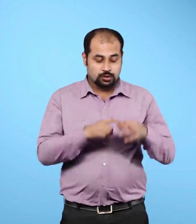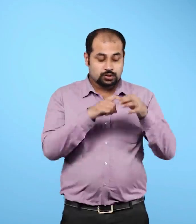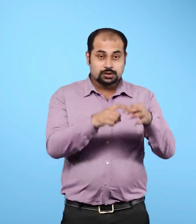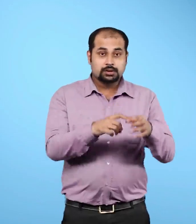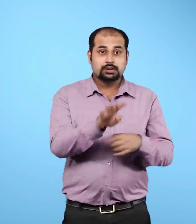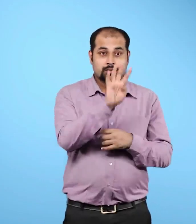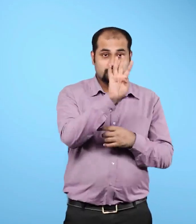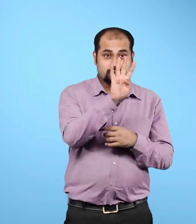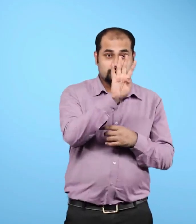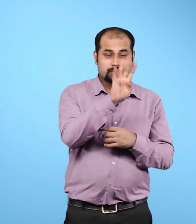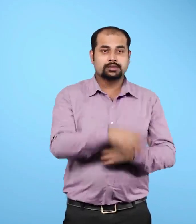Question 4.